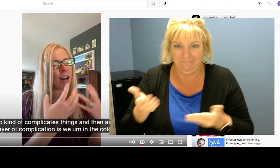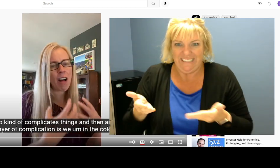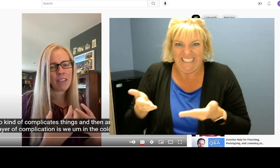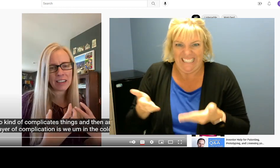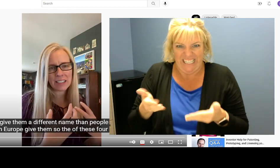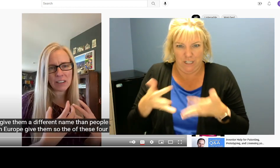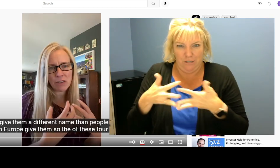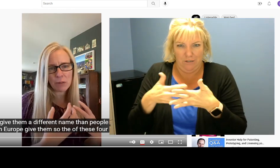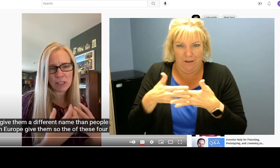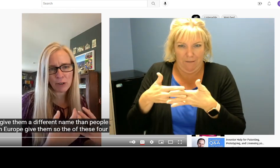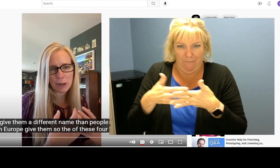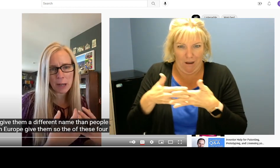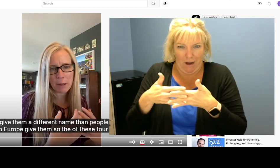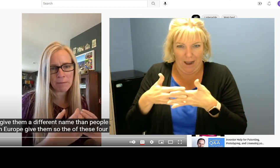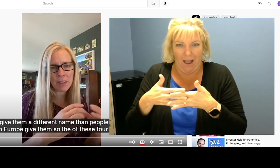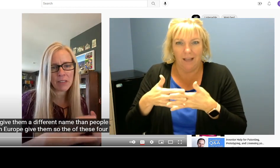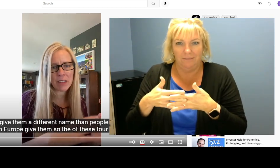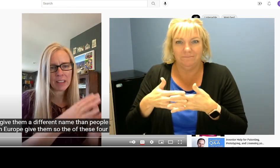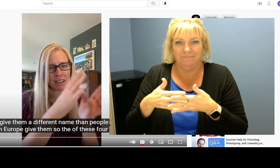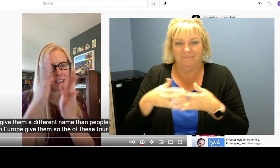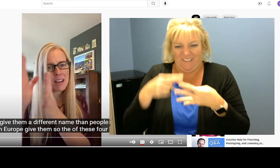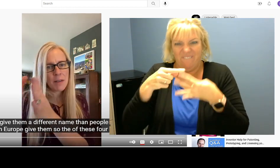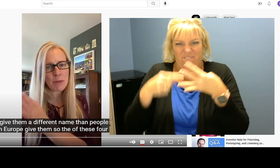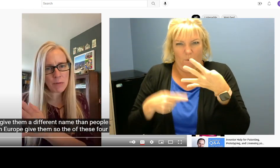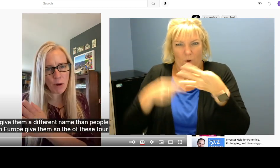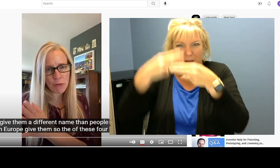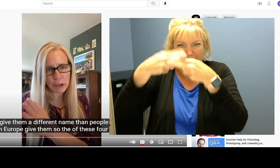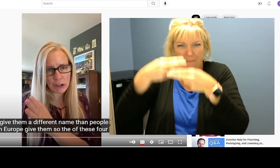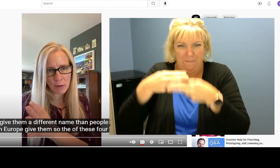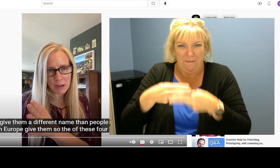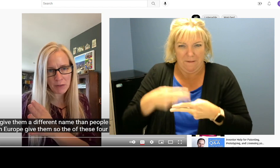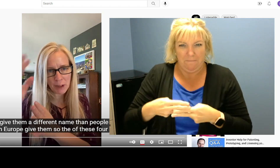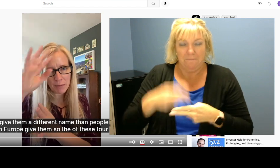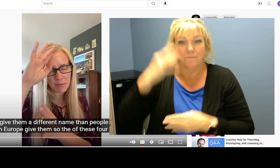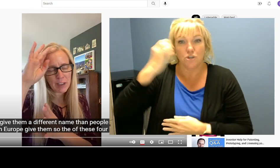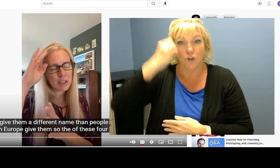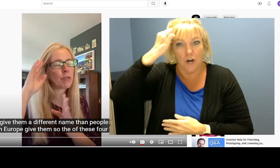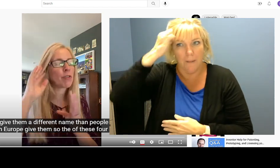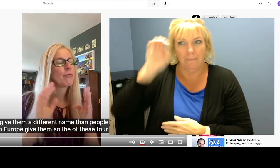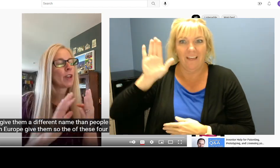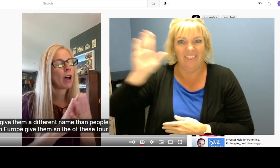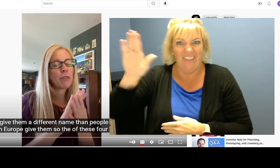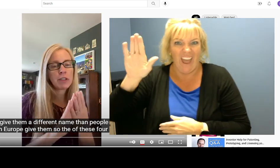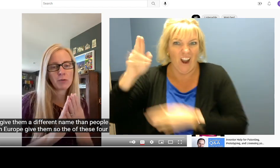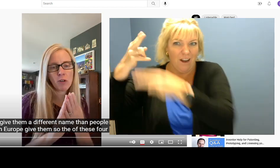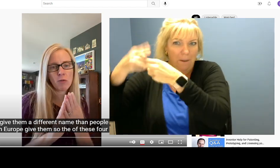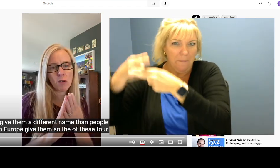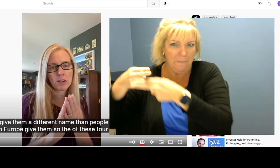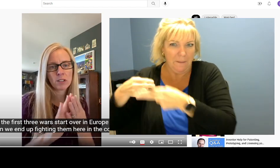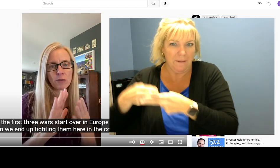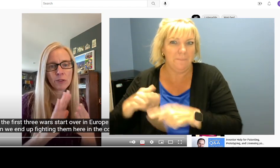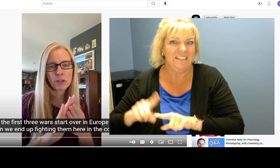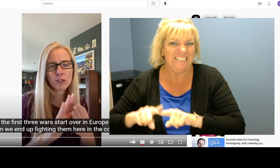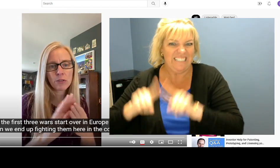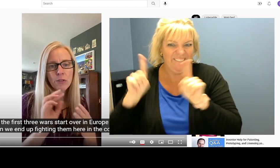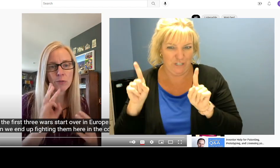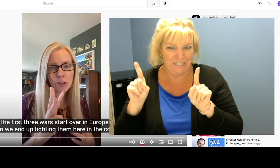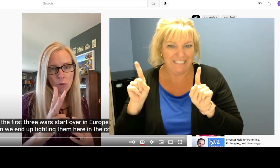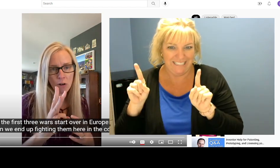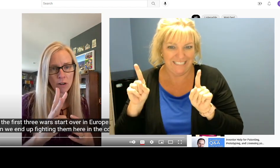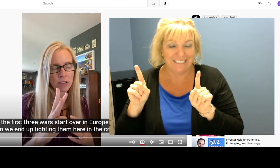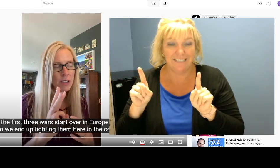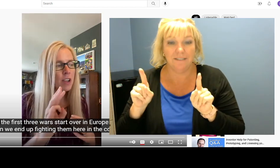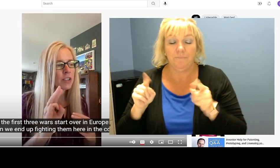in the colonies give them a different name than people over in Europe give them. So of these 4 wars, the first